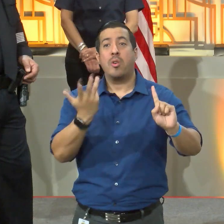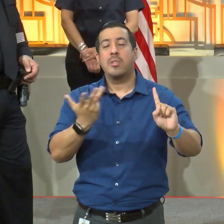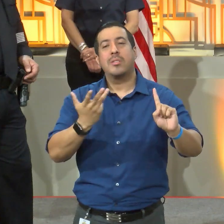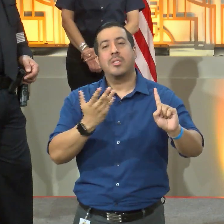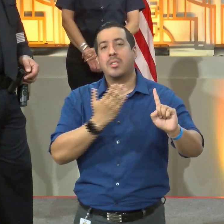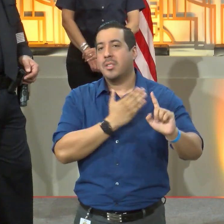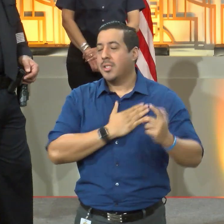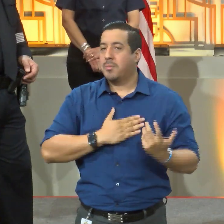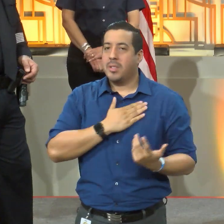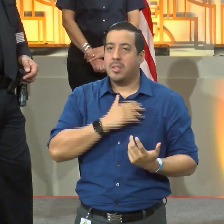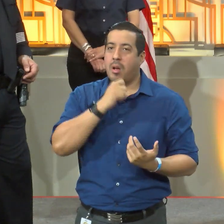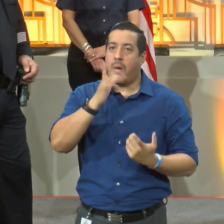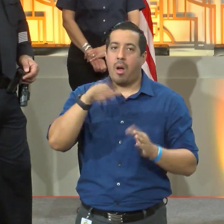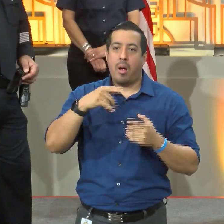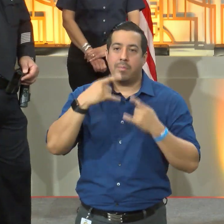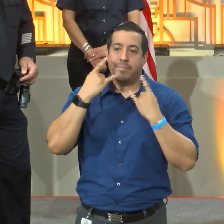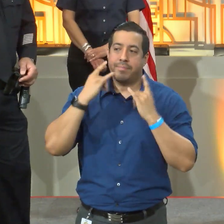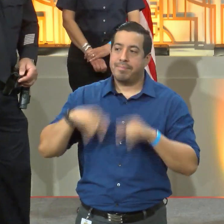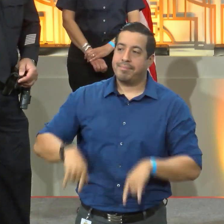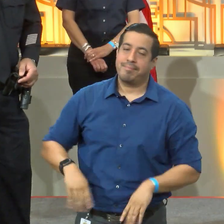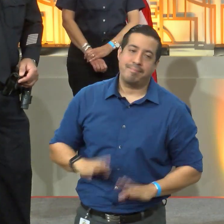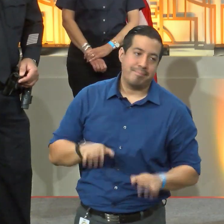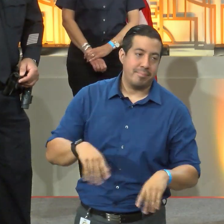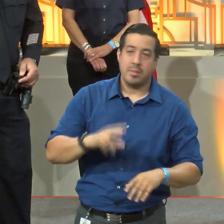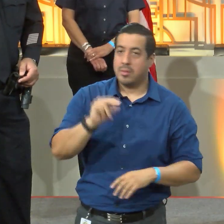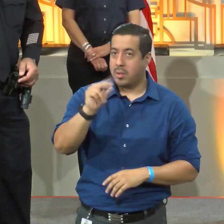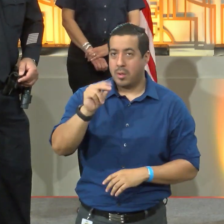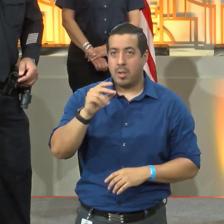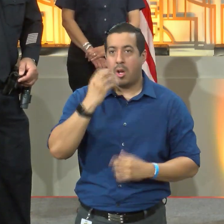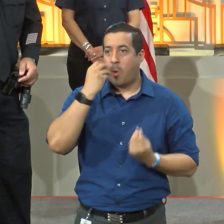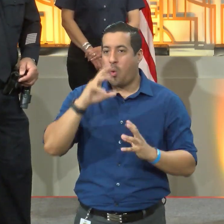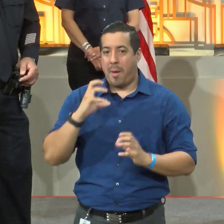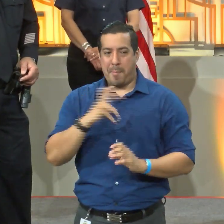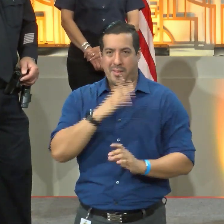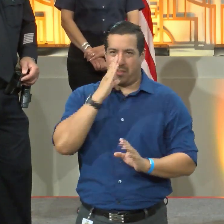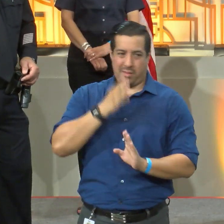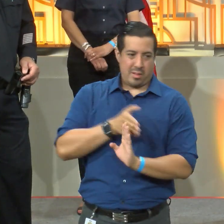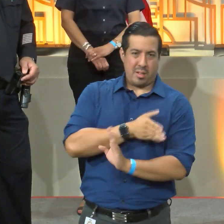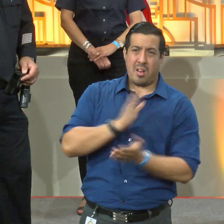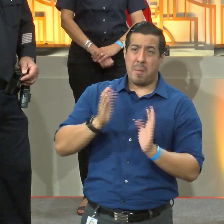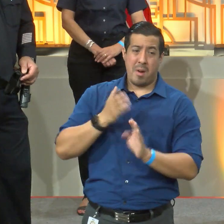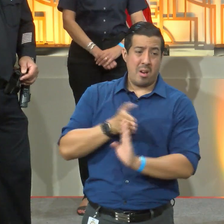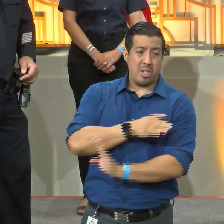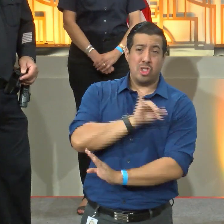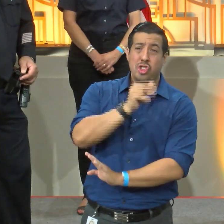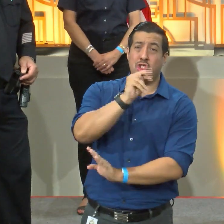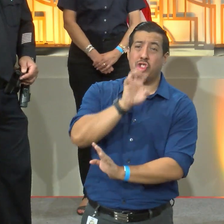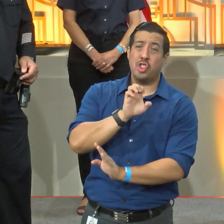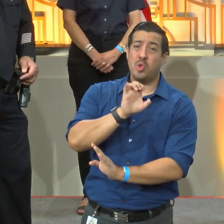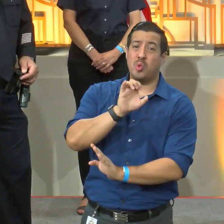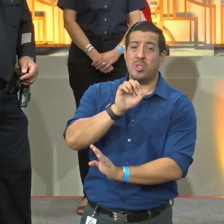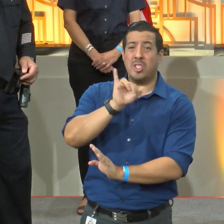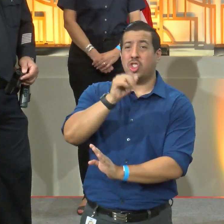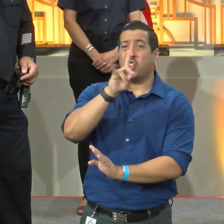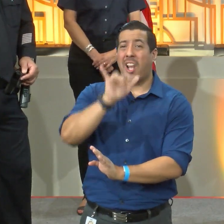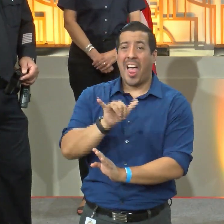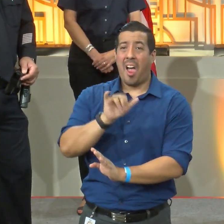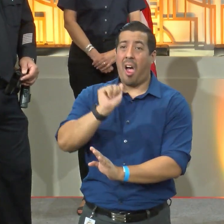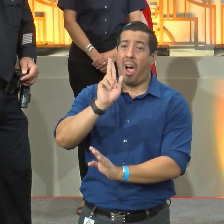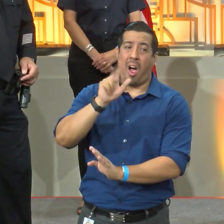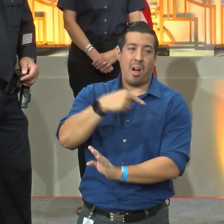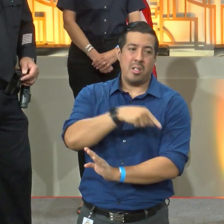don't let your guard down, okay? Let's not go back to June and July and August. Those were painful